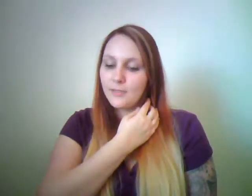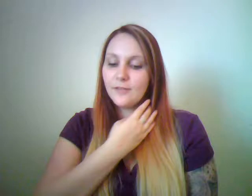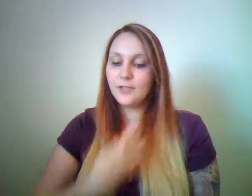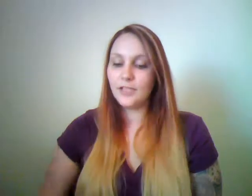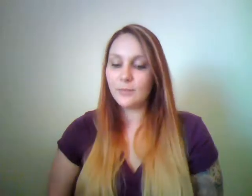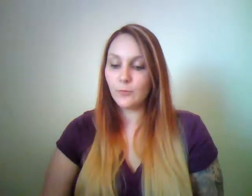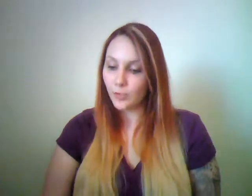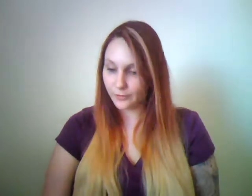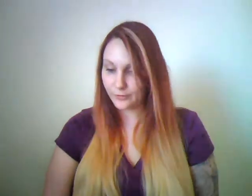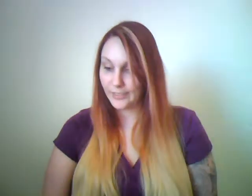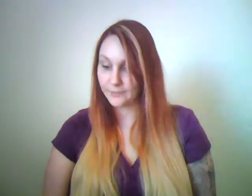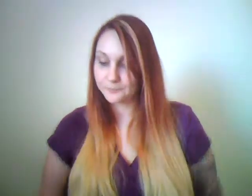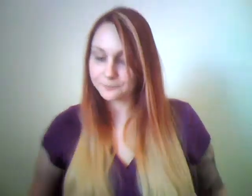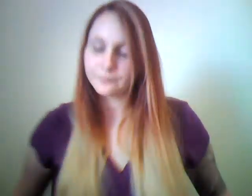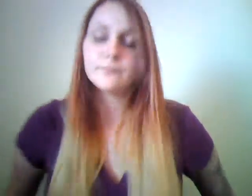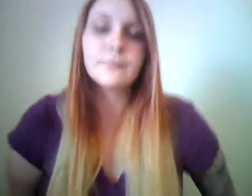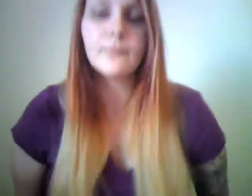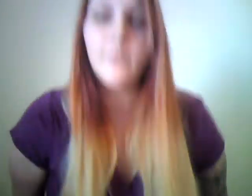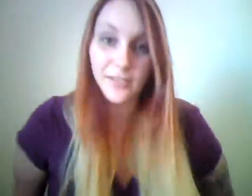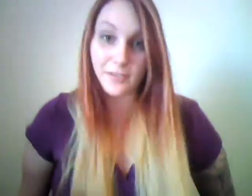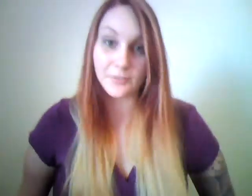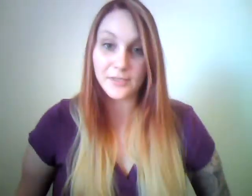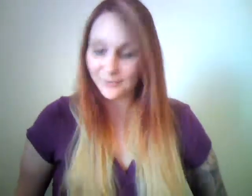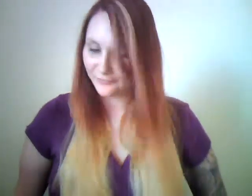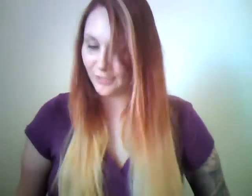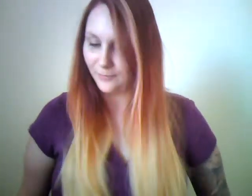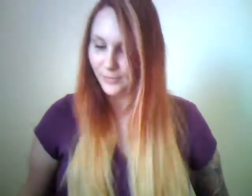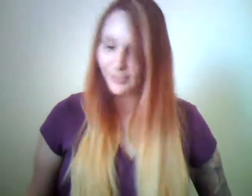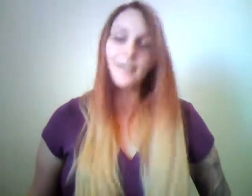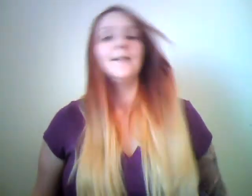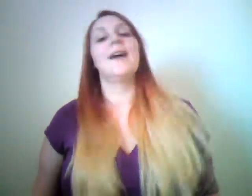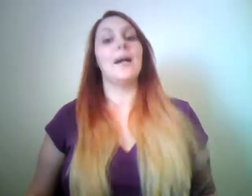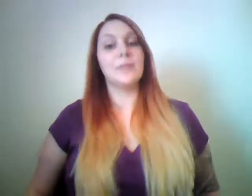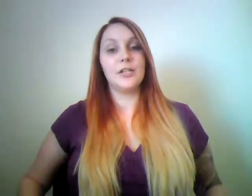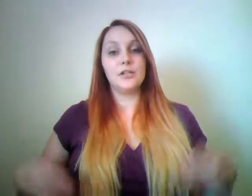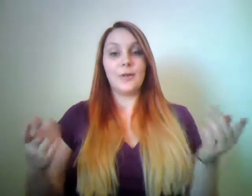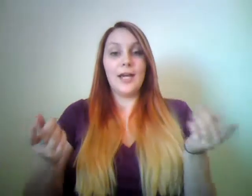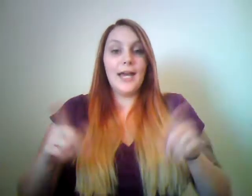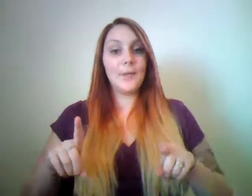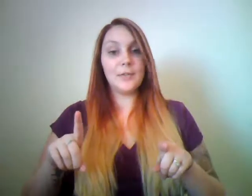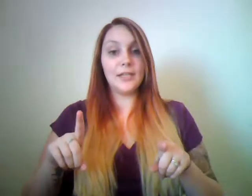Even in my wondering, this one's a fun one. I'm going to do happen,